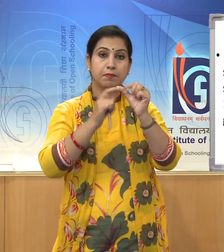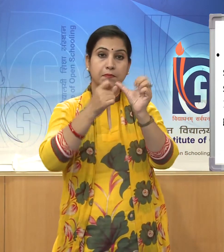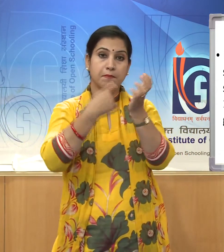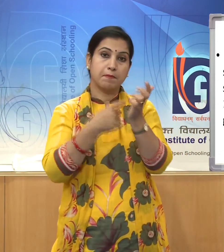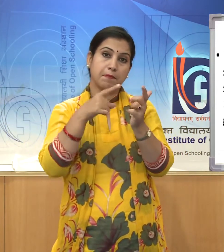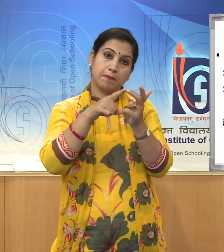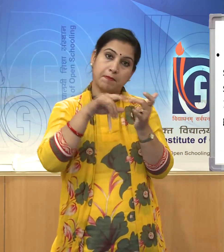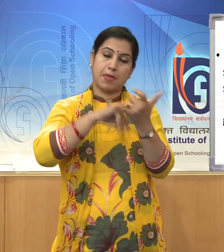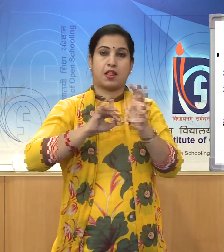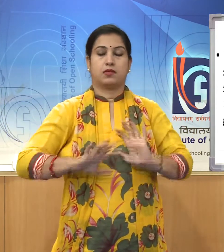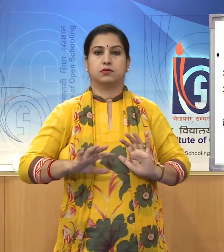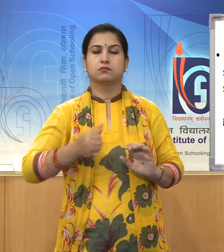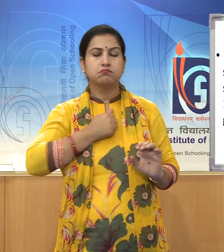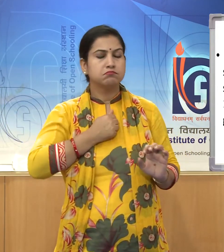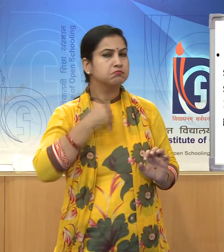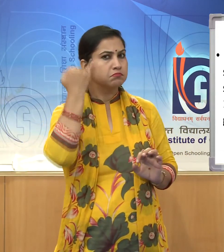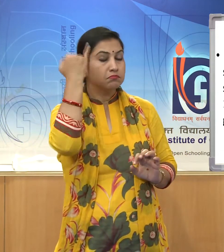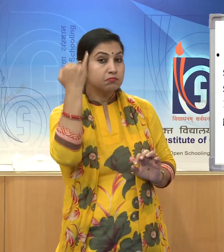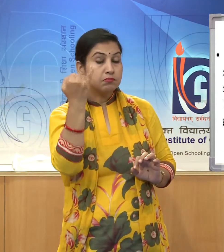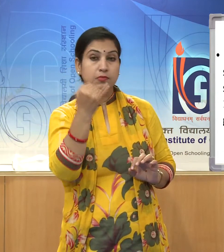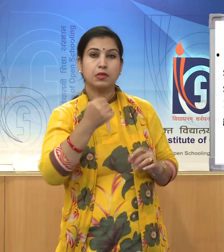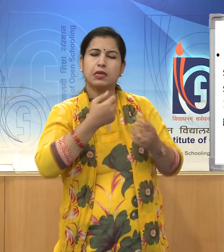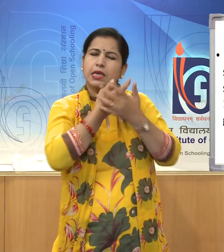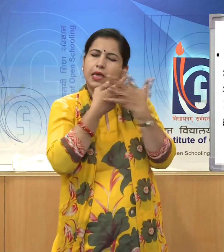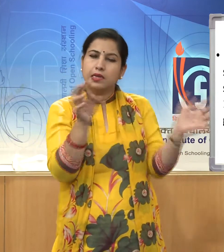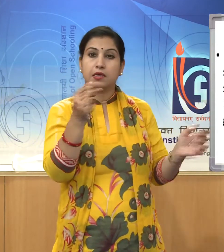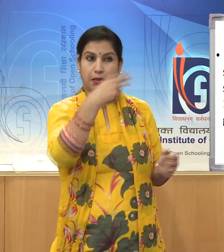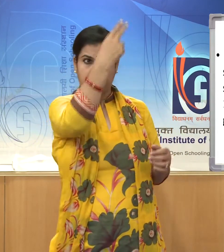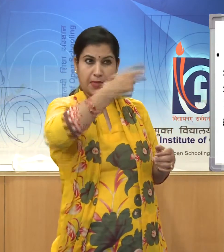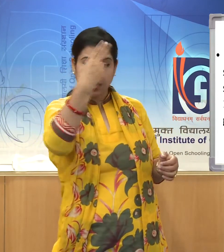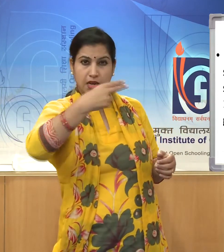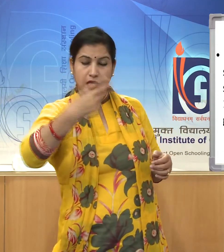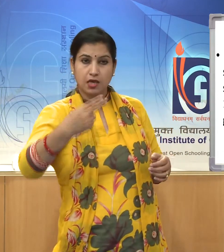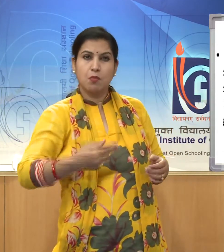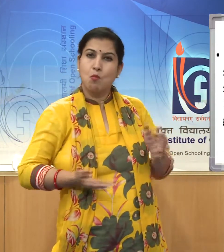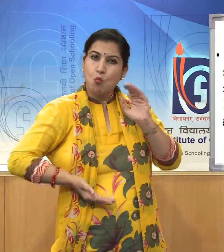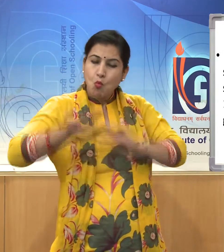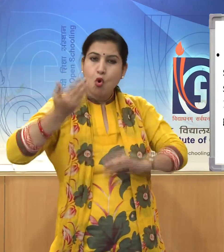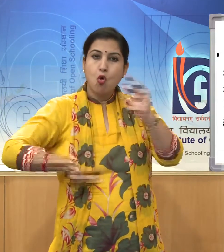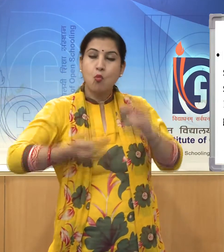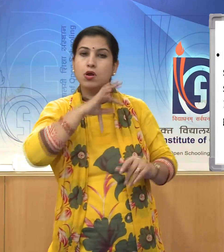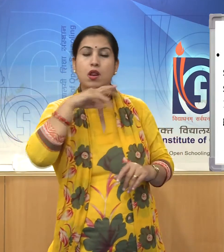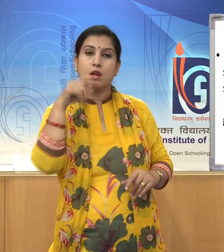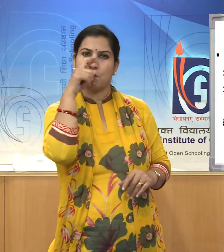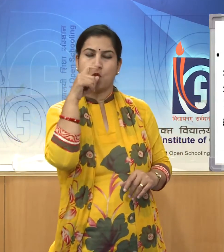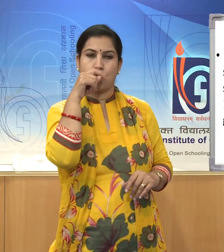in Paris during his blue period, which is